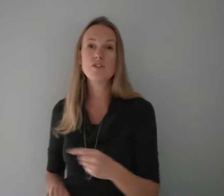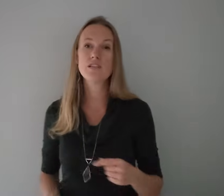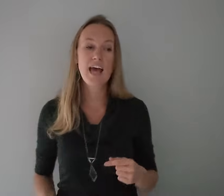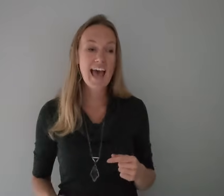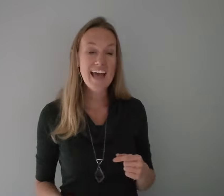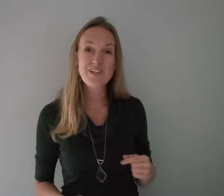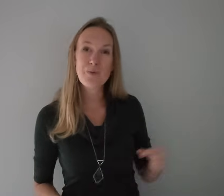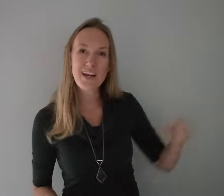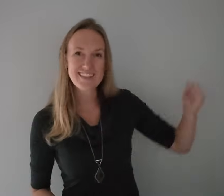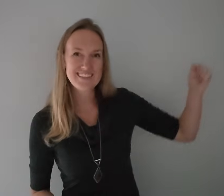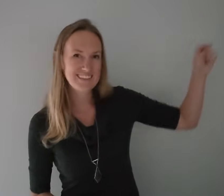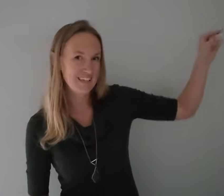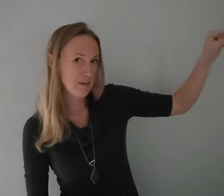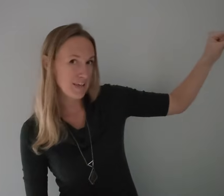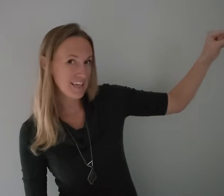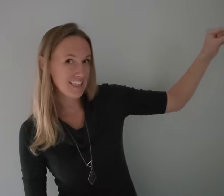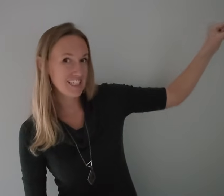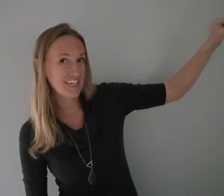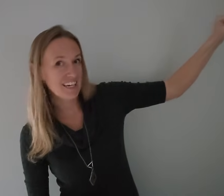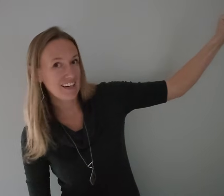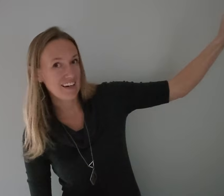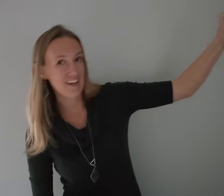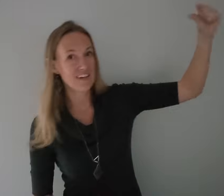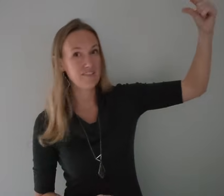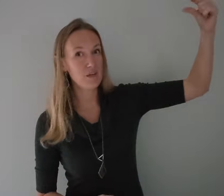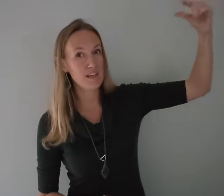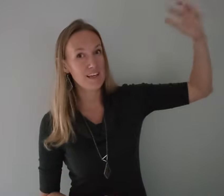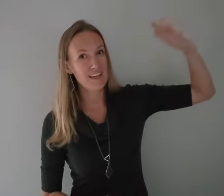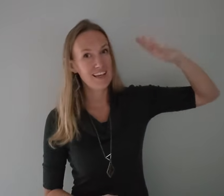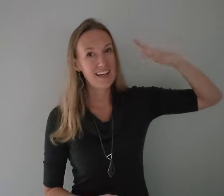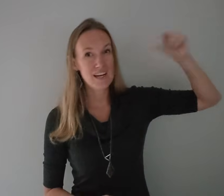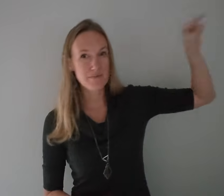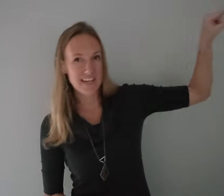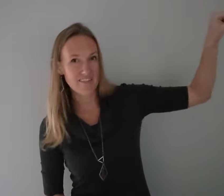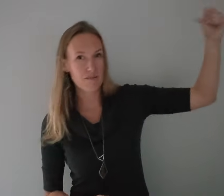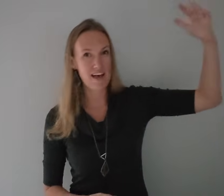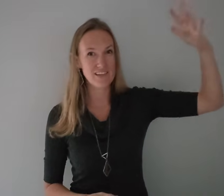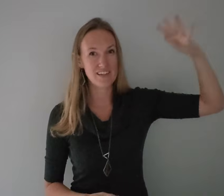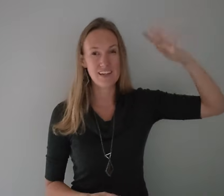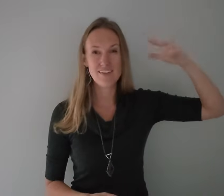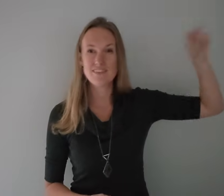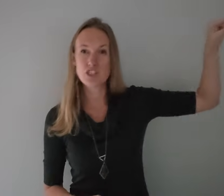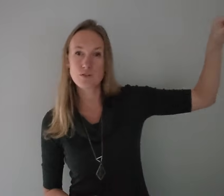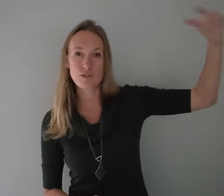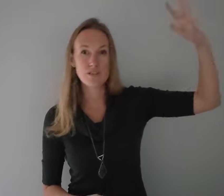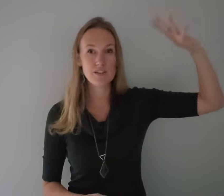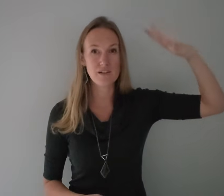truth and grace. Making a G here, kind of flip it, and it comes down from heaven, okay, with truth and